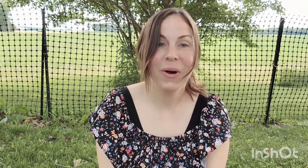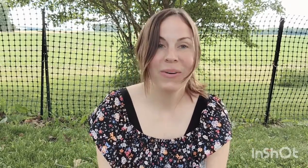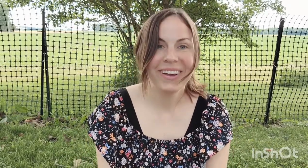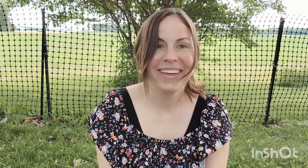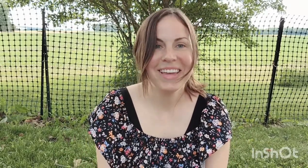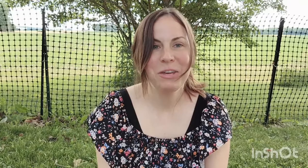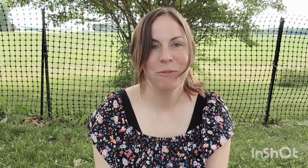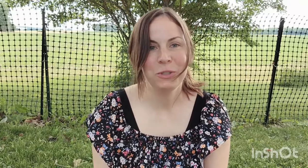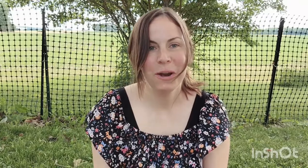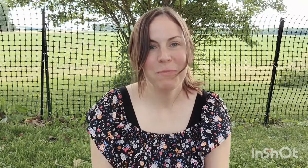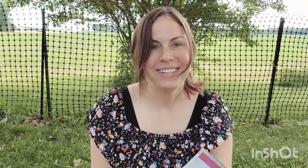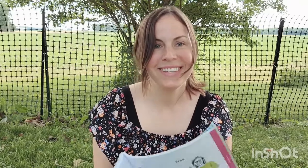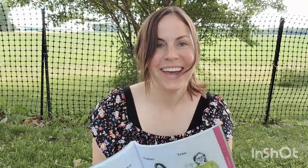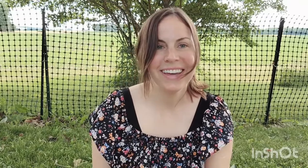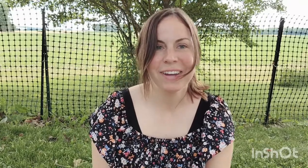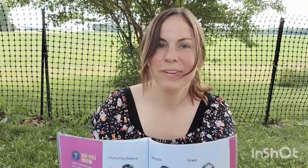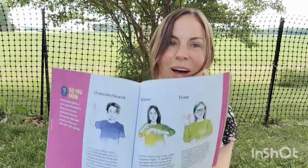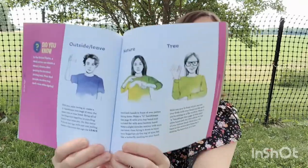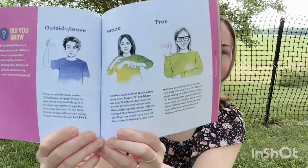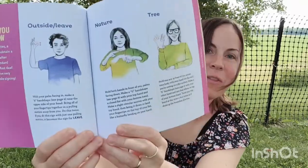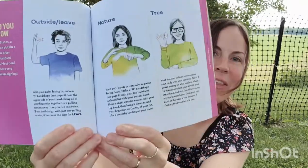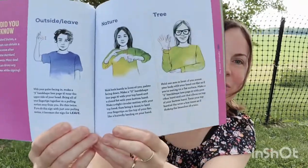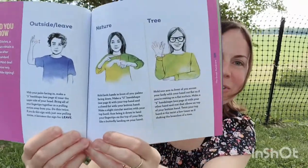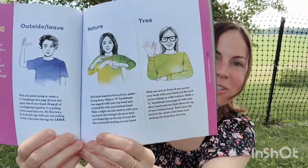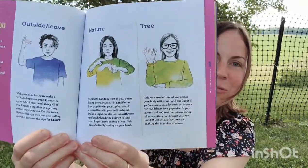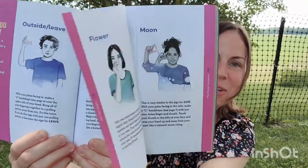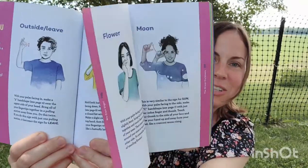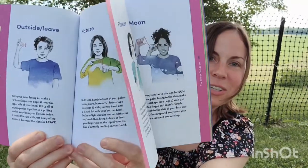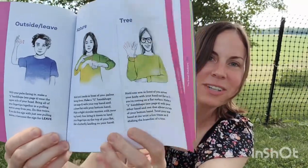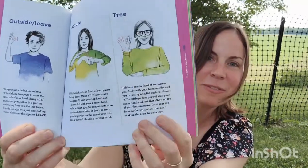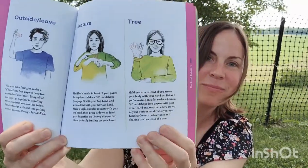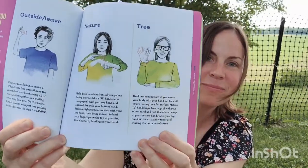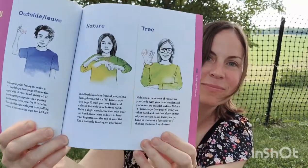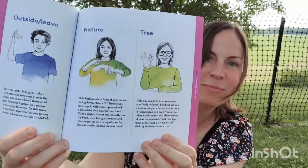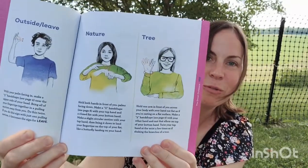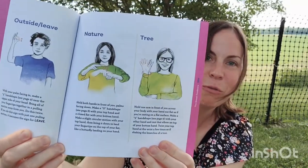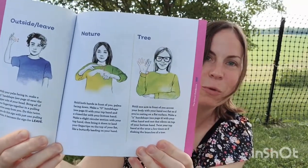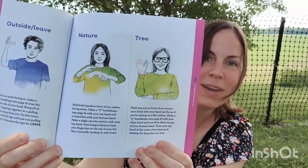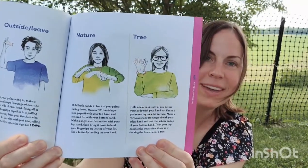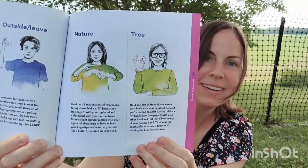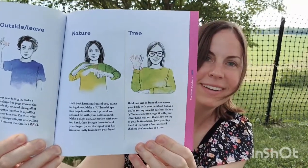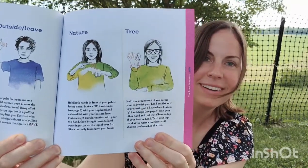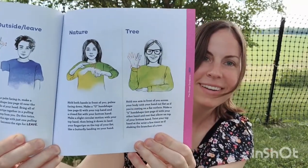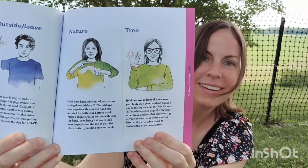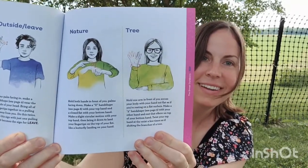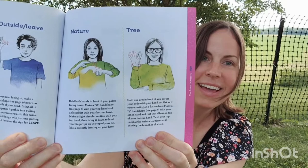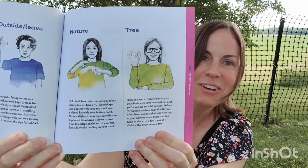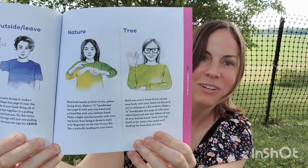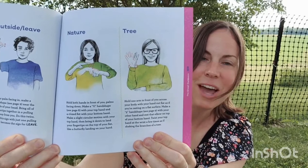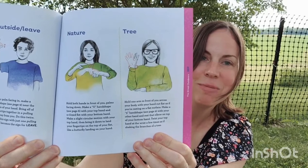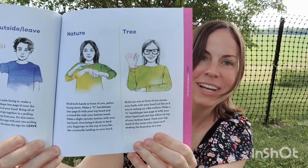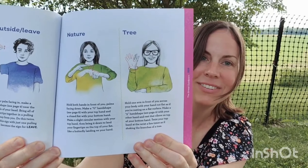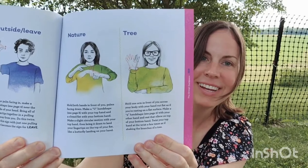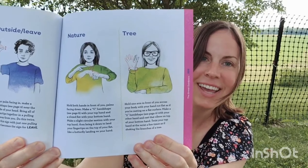So I thank you for joining me today, and I'll show you the illustration for nature before we end our time together today.